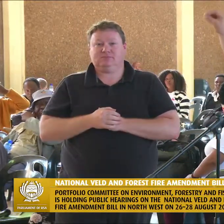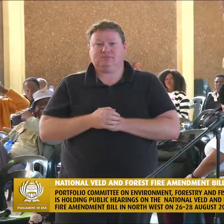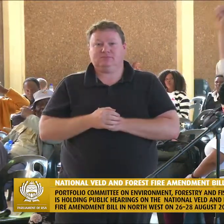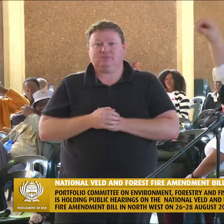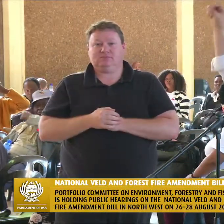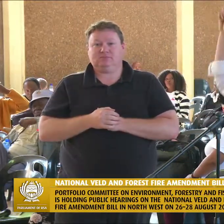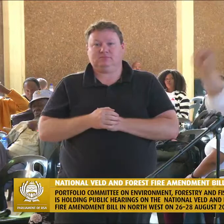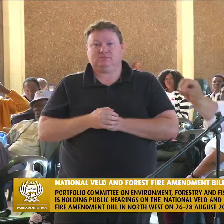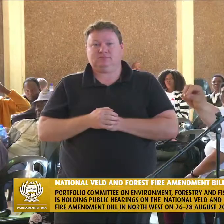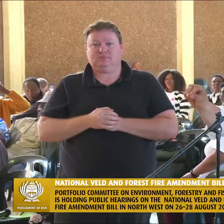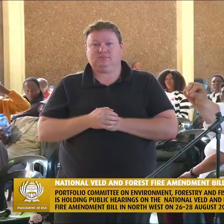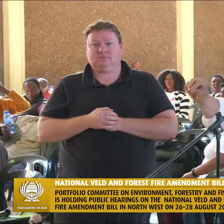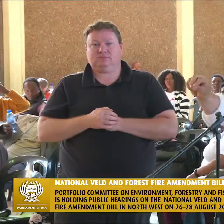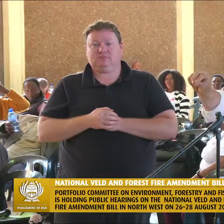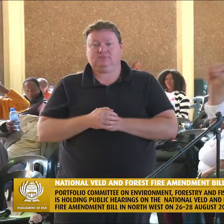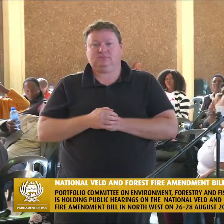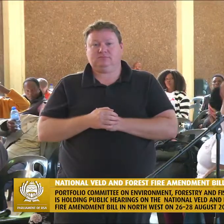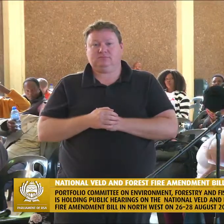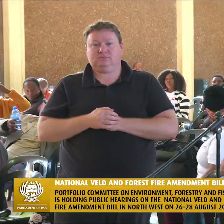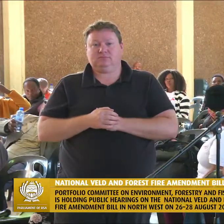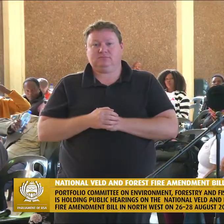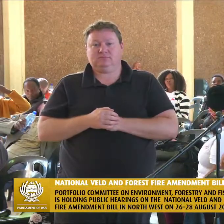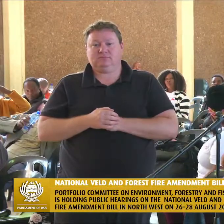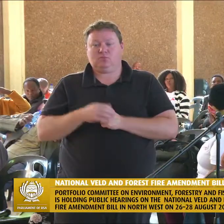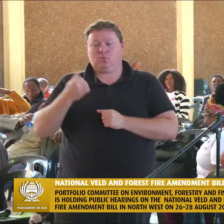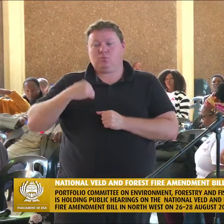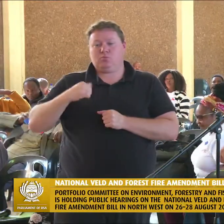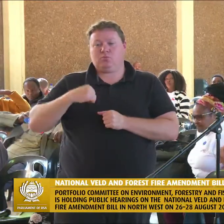disaster management center municipality